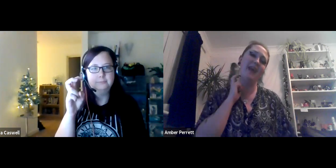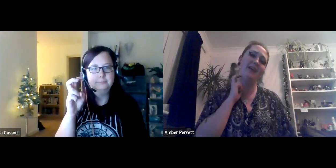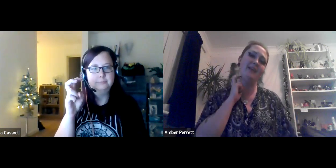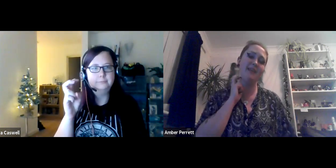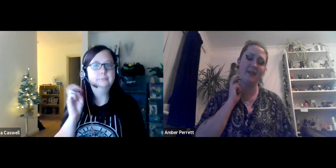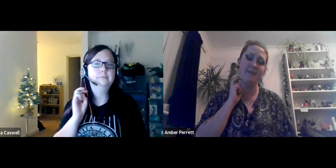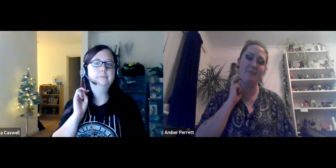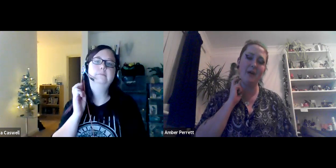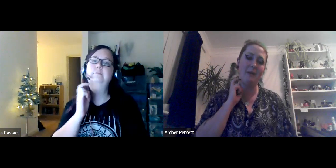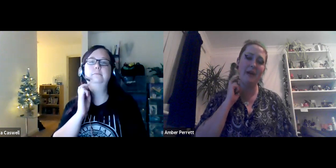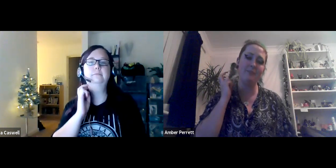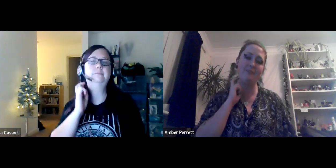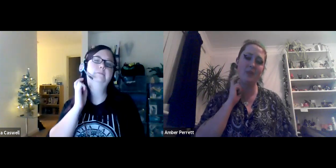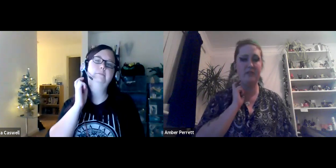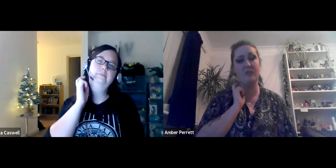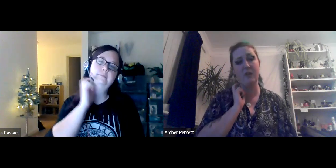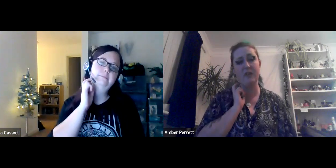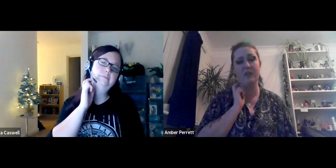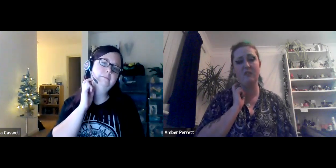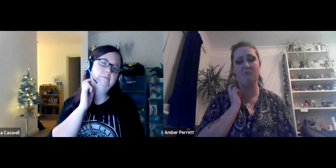neck, like a vampire bite. Disappointed.